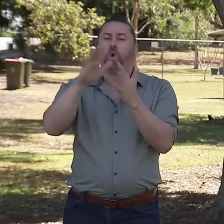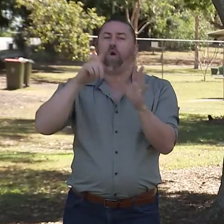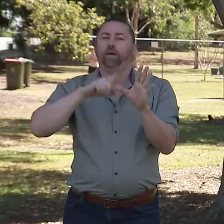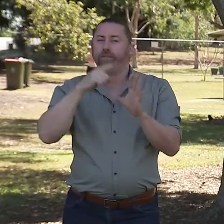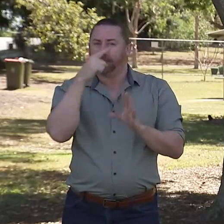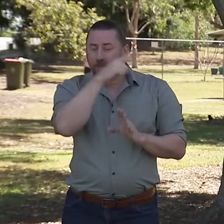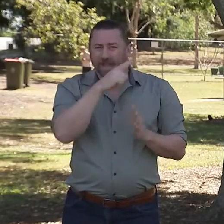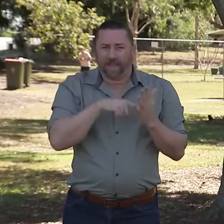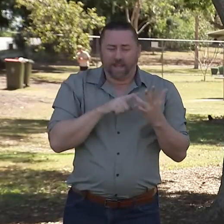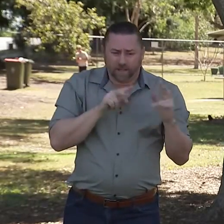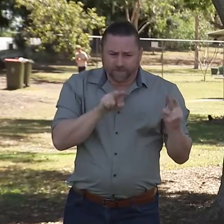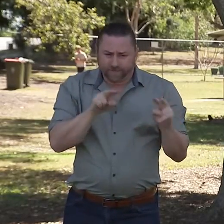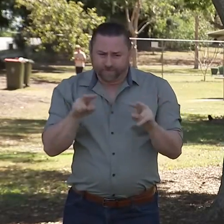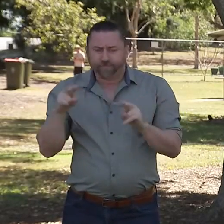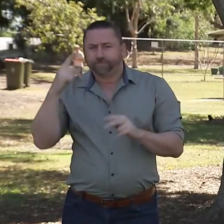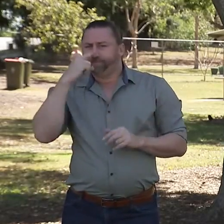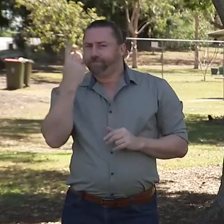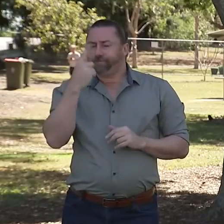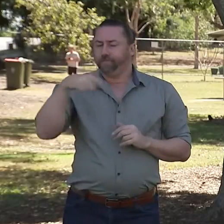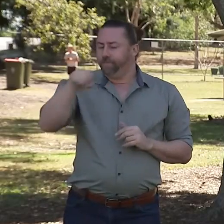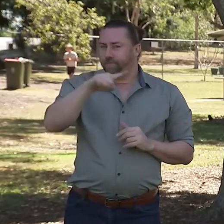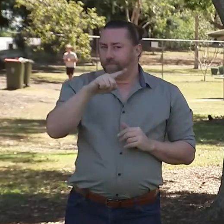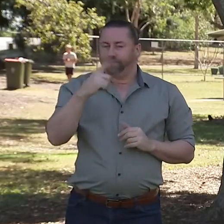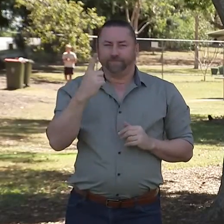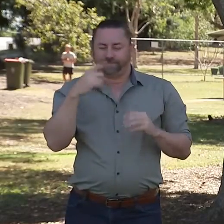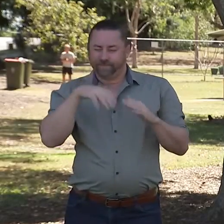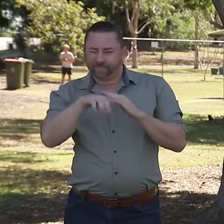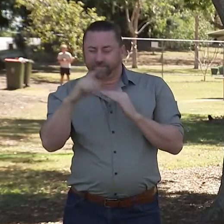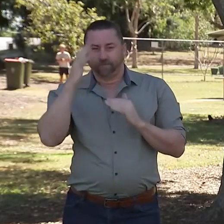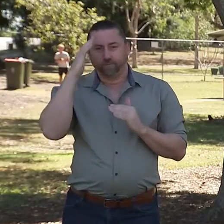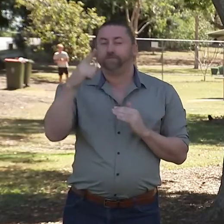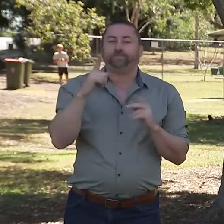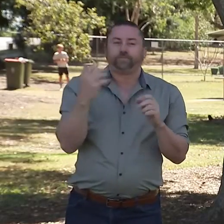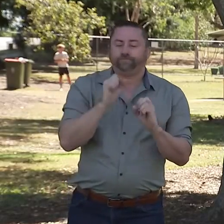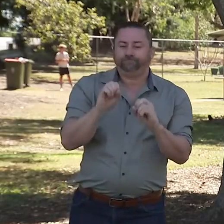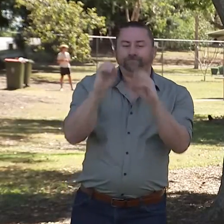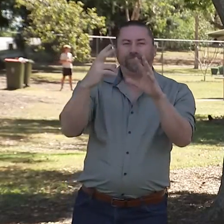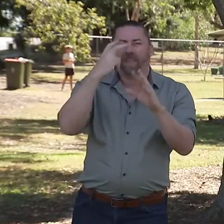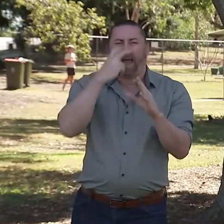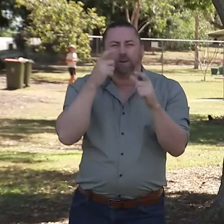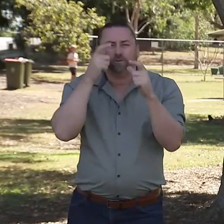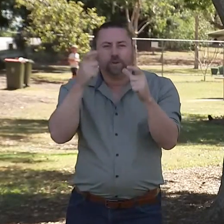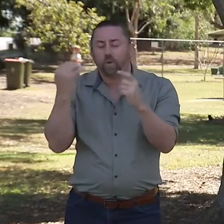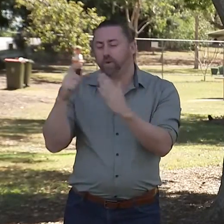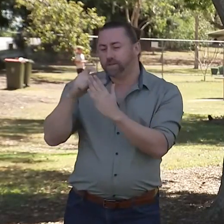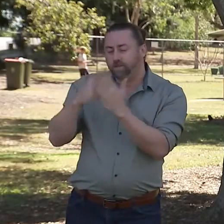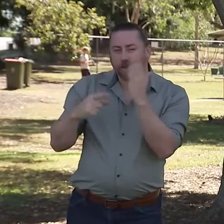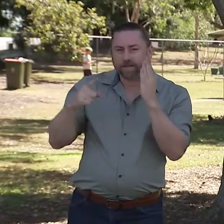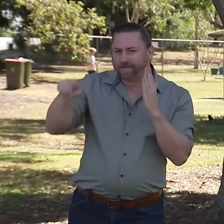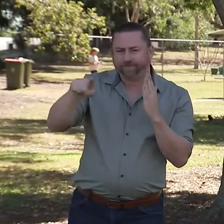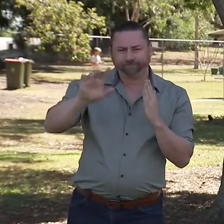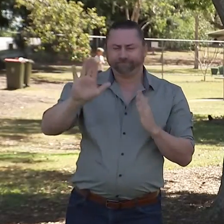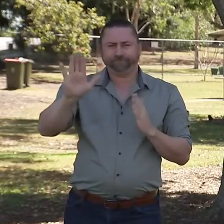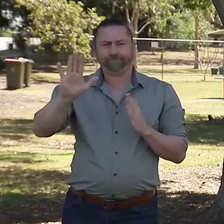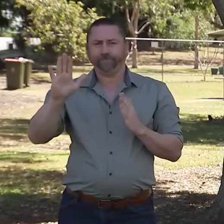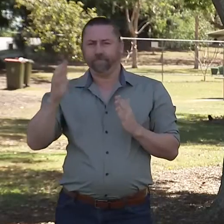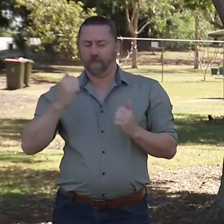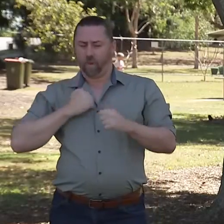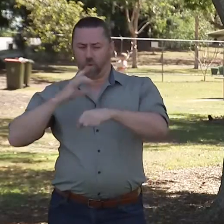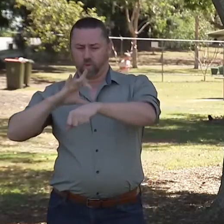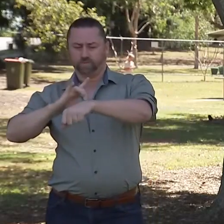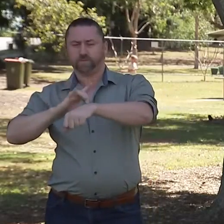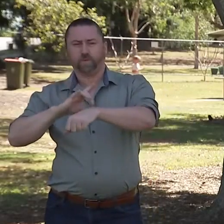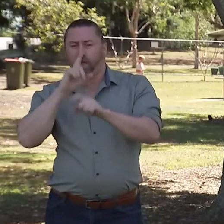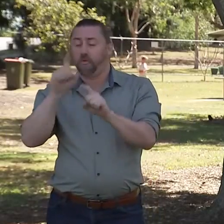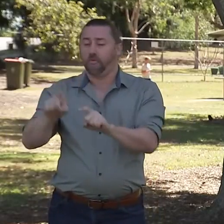identifying those people who are currently occupying, who are aged care and who have disability, who are currently in our